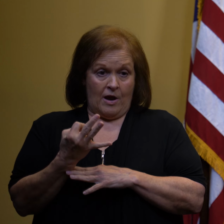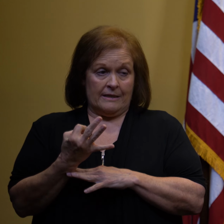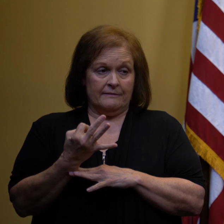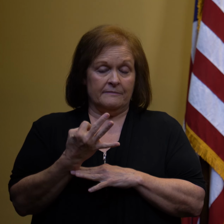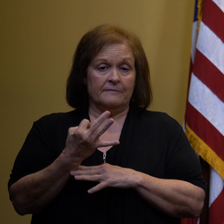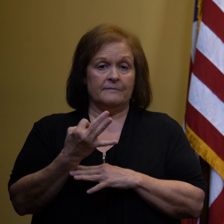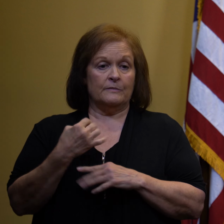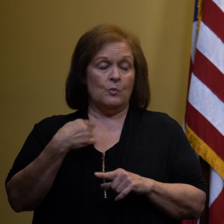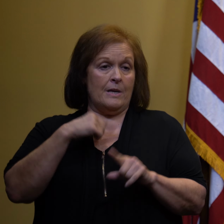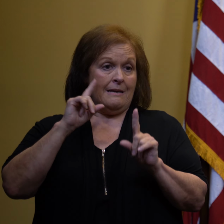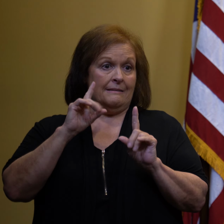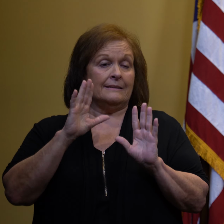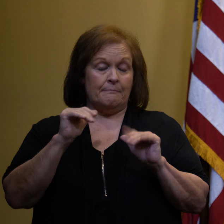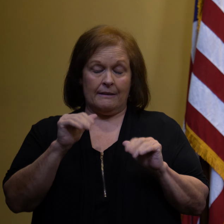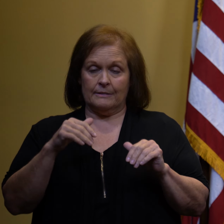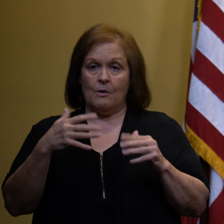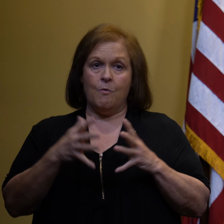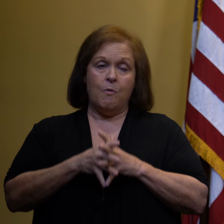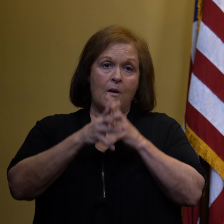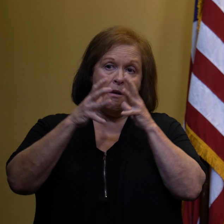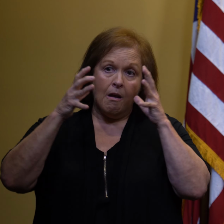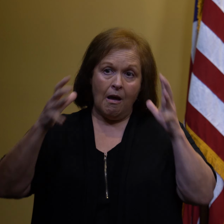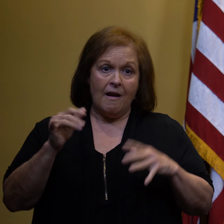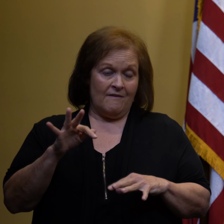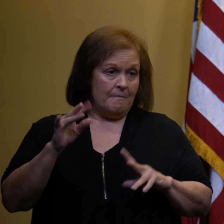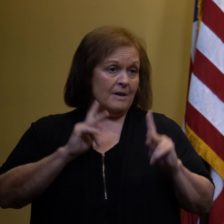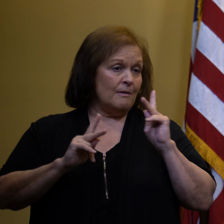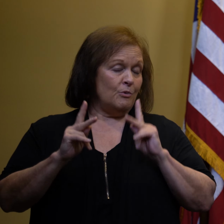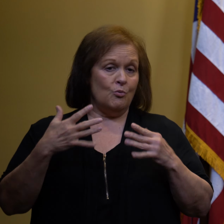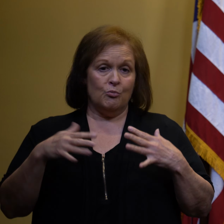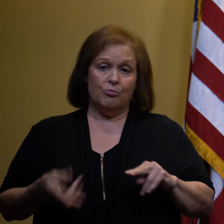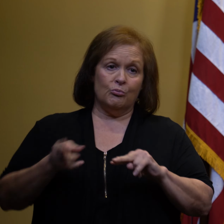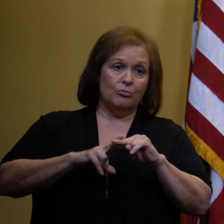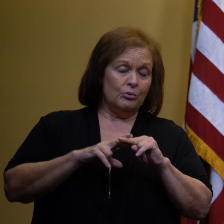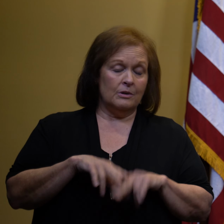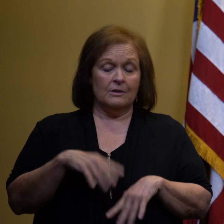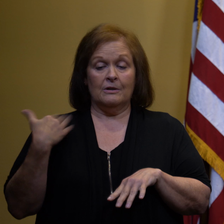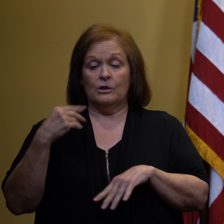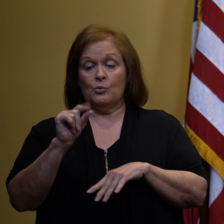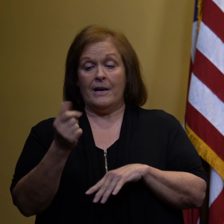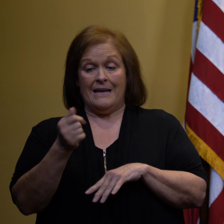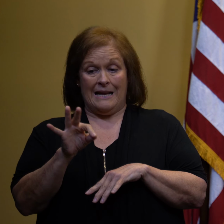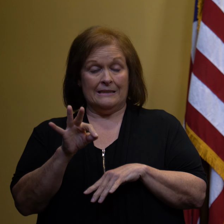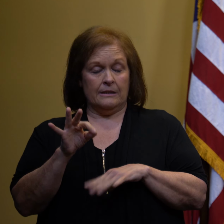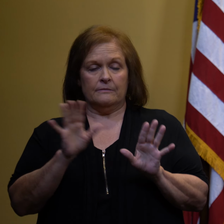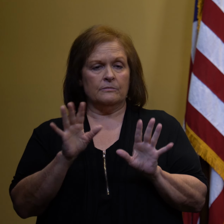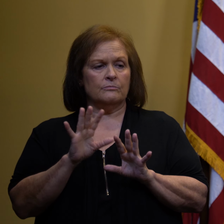We're expecting record numbers, I would say, this year. Once again, 2019, we saw,